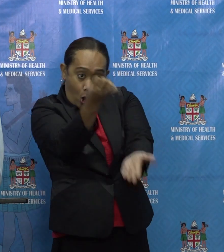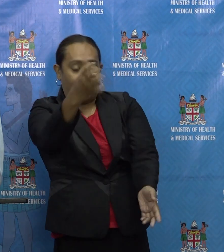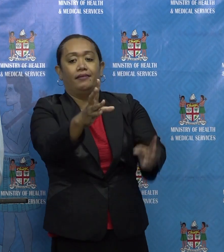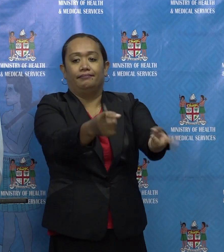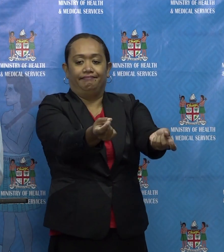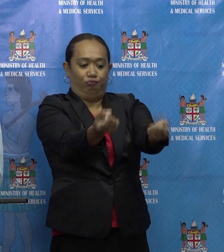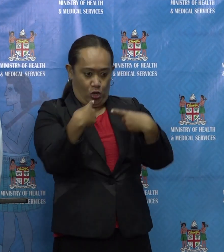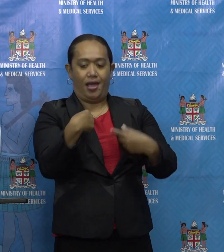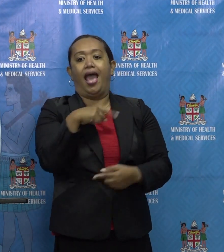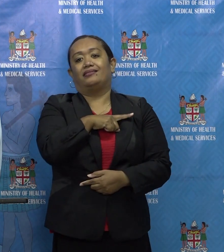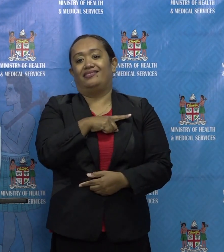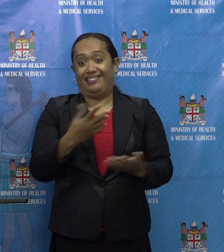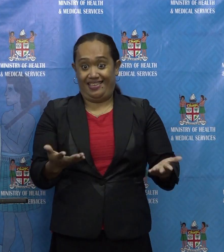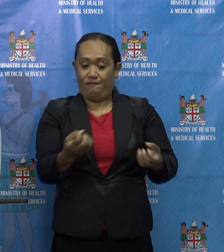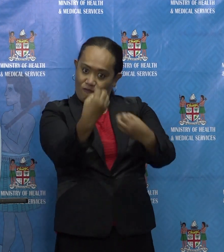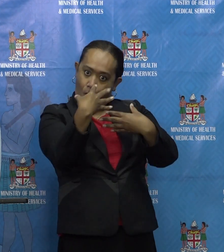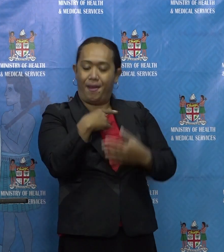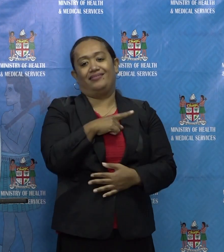arrangement, and then we'll work from there.